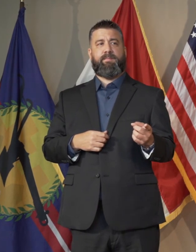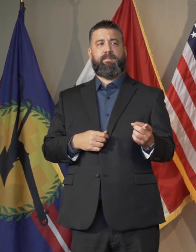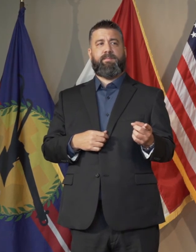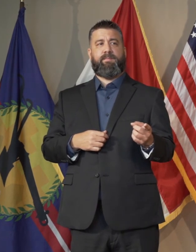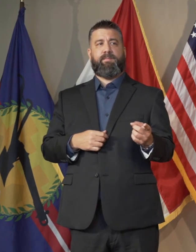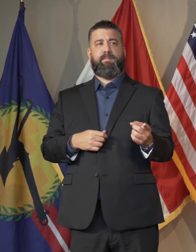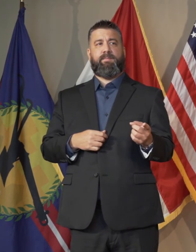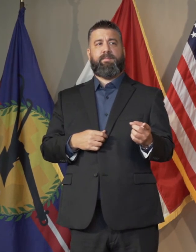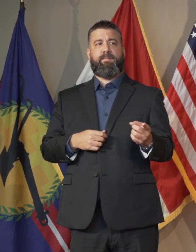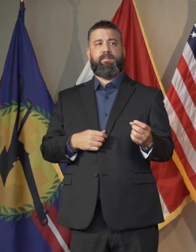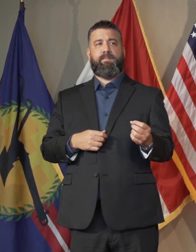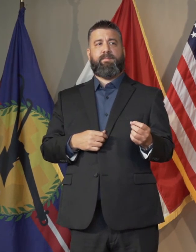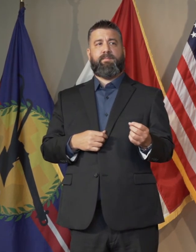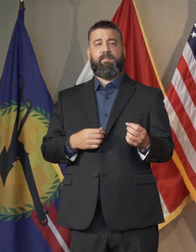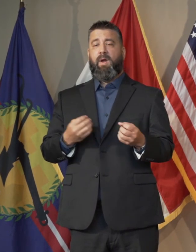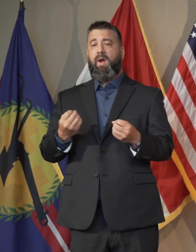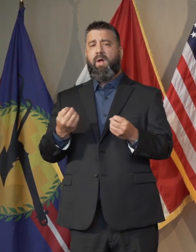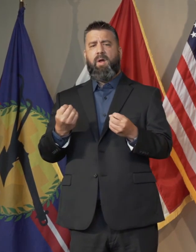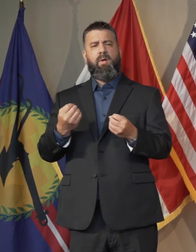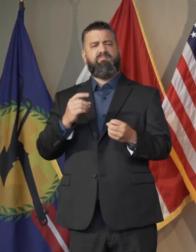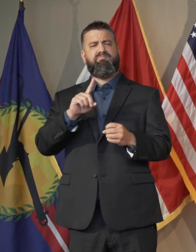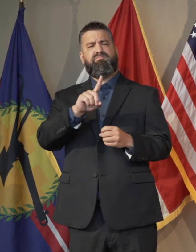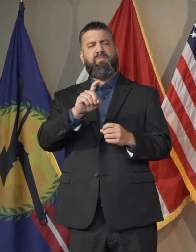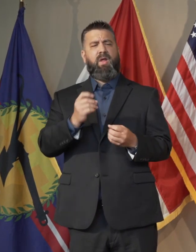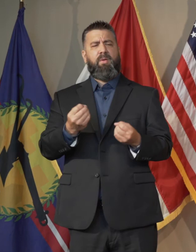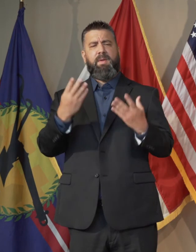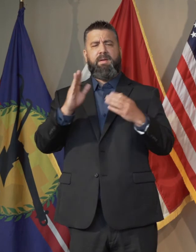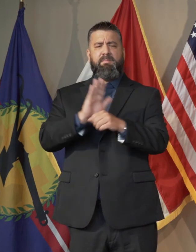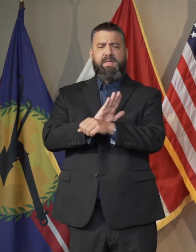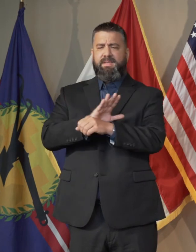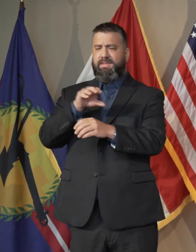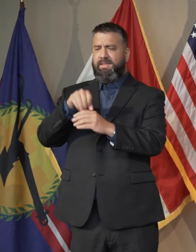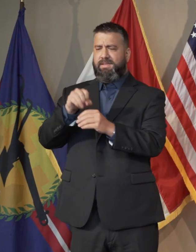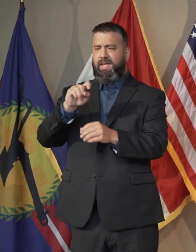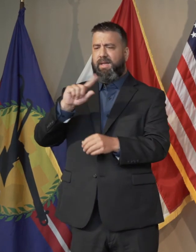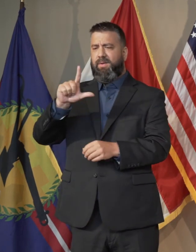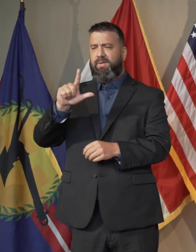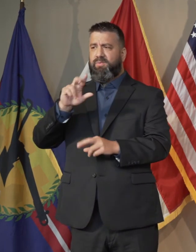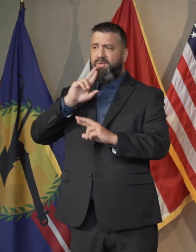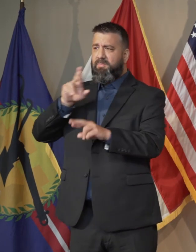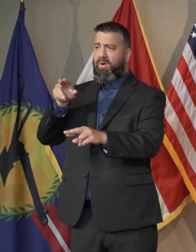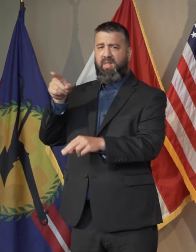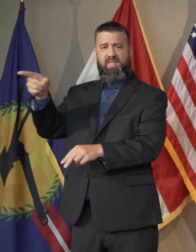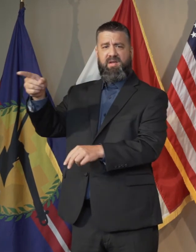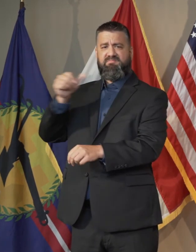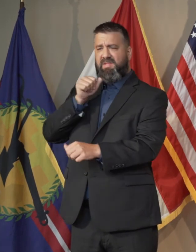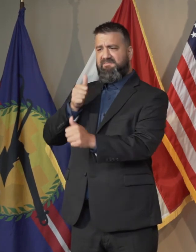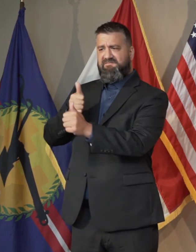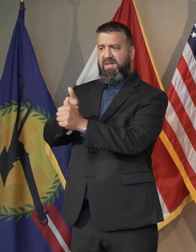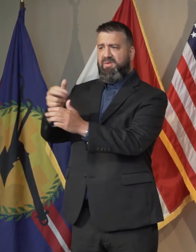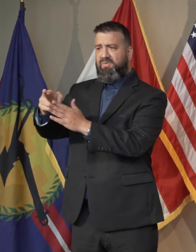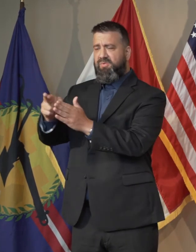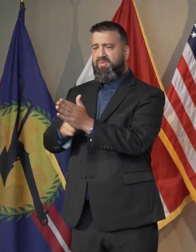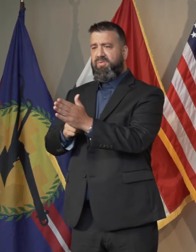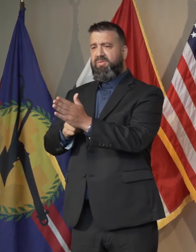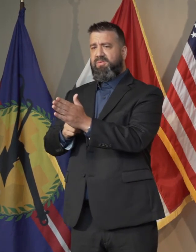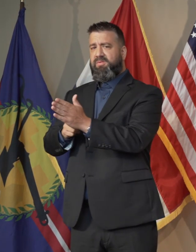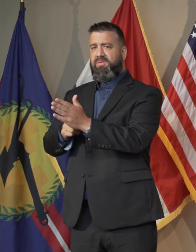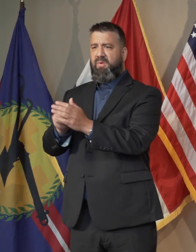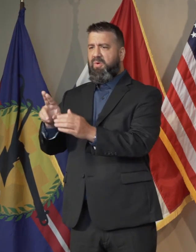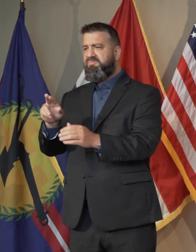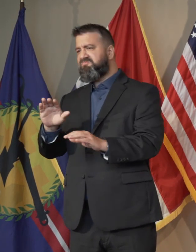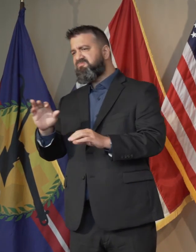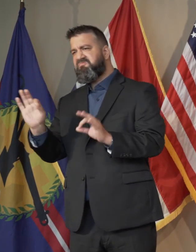were reported and didn't follow some of those restrictions? Is there like a hard relative estimate number of businesses, or did you not have any